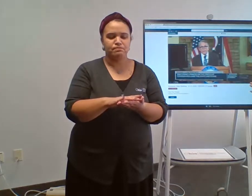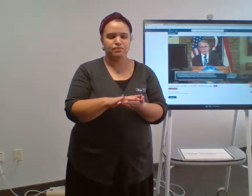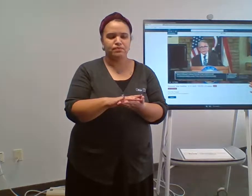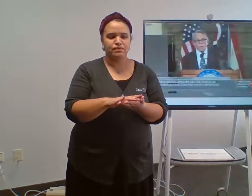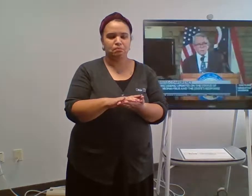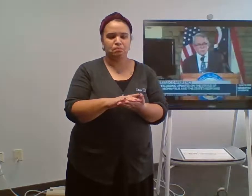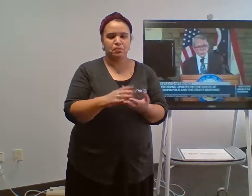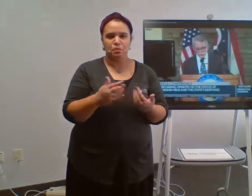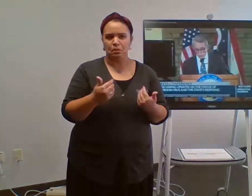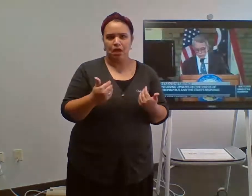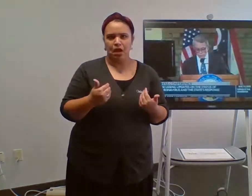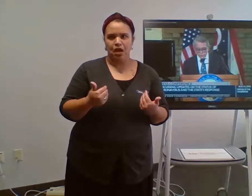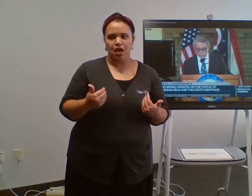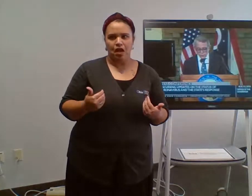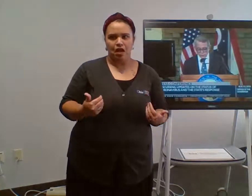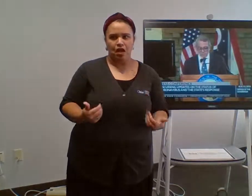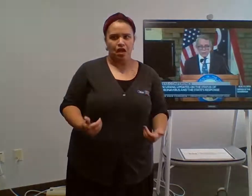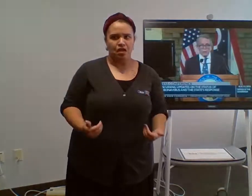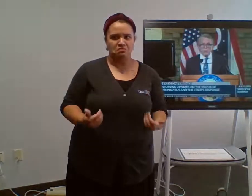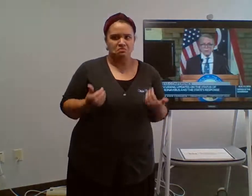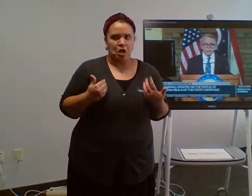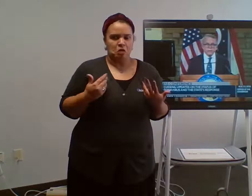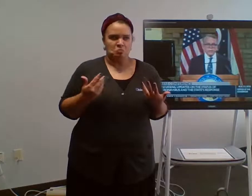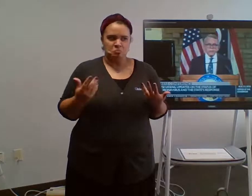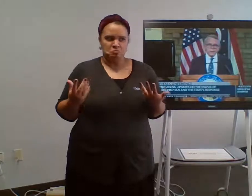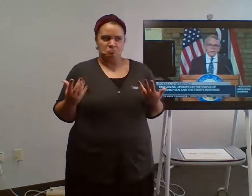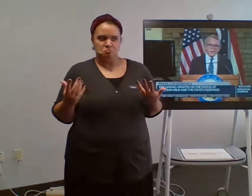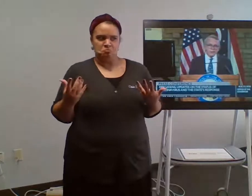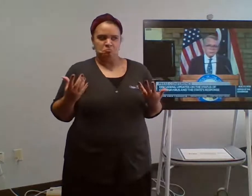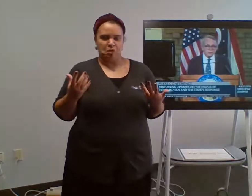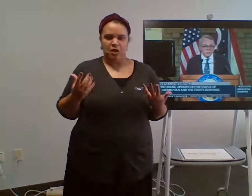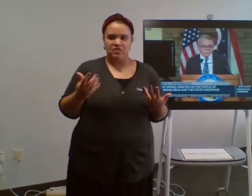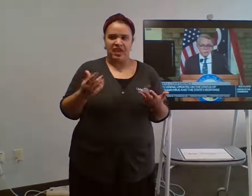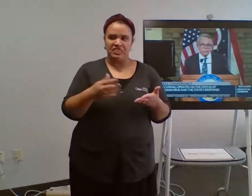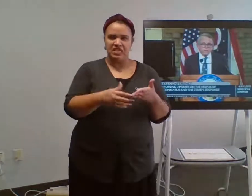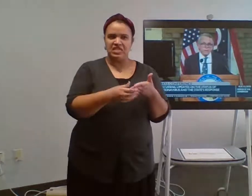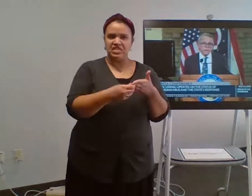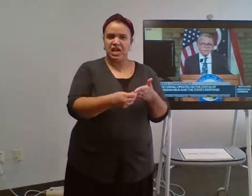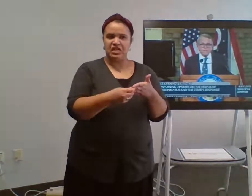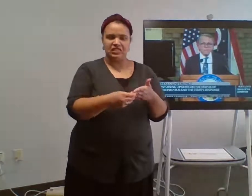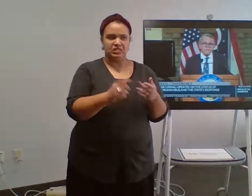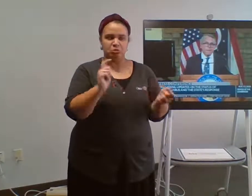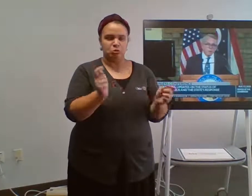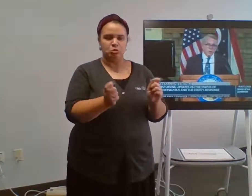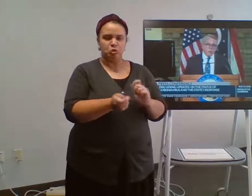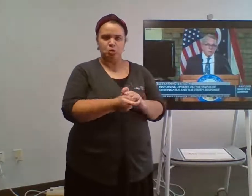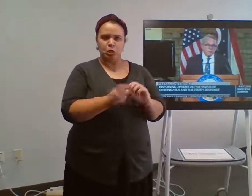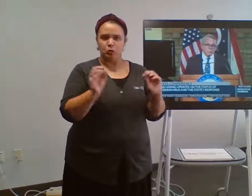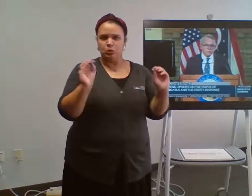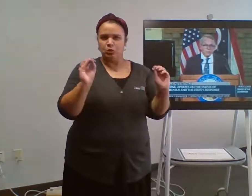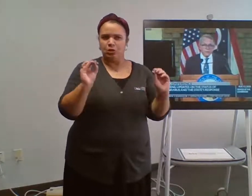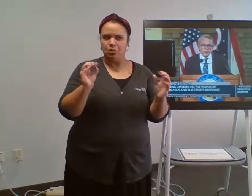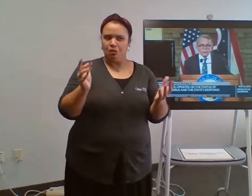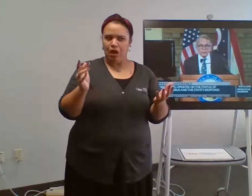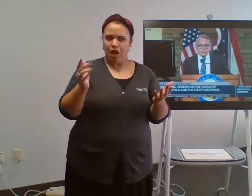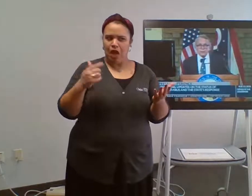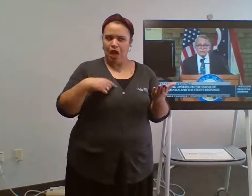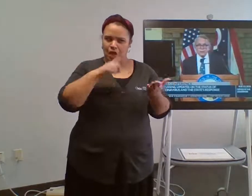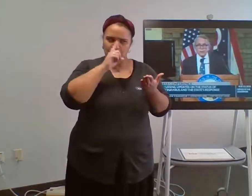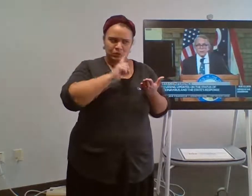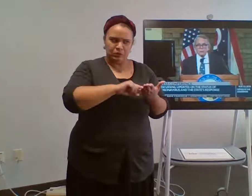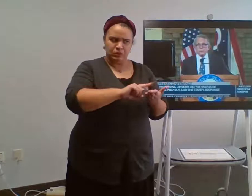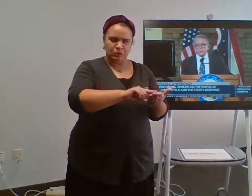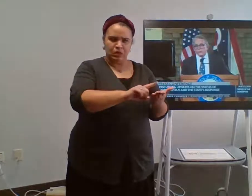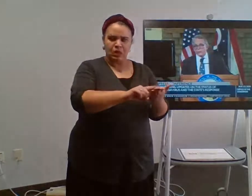I'm not aware that we've changed any kind of guidance for that. I'll check, but I don't think anybody